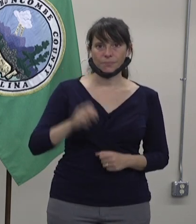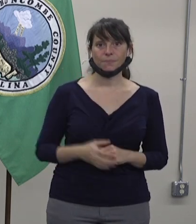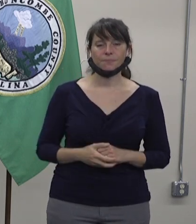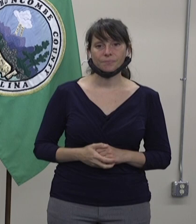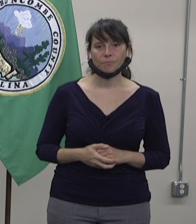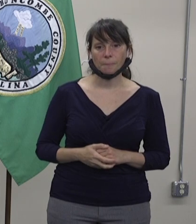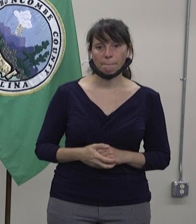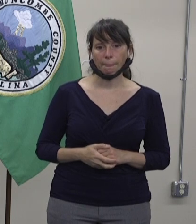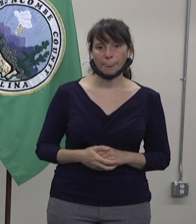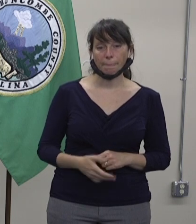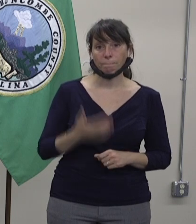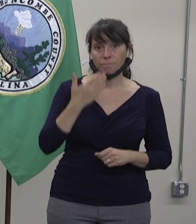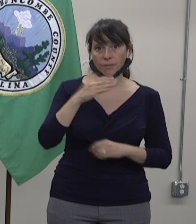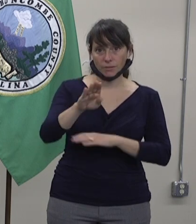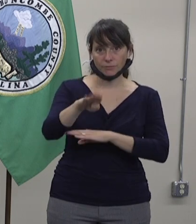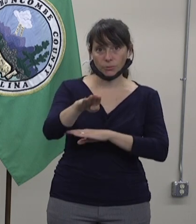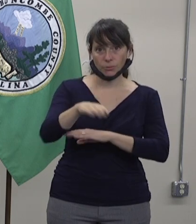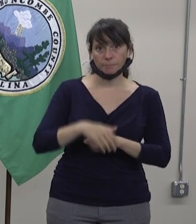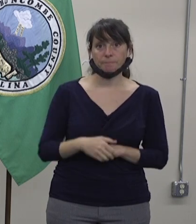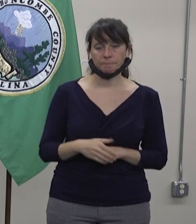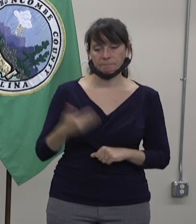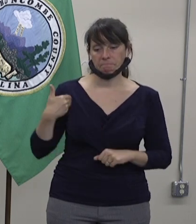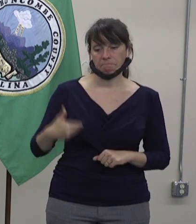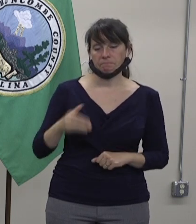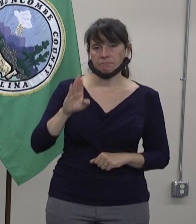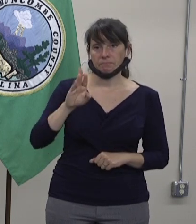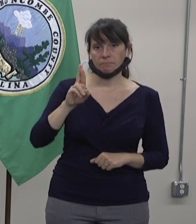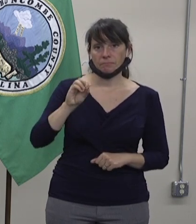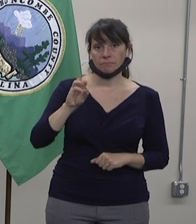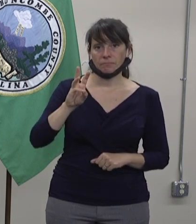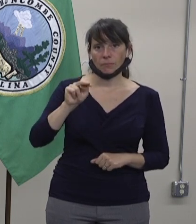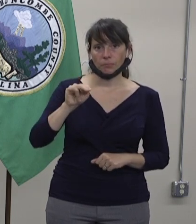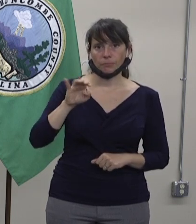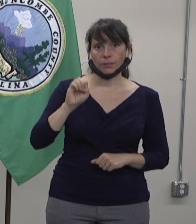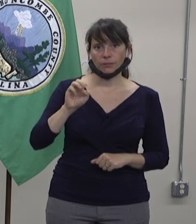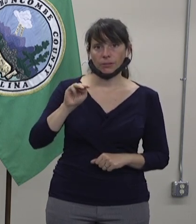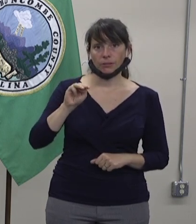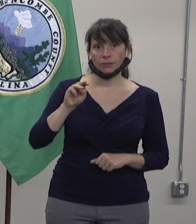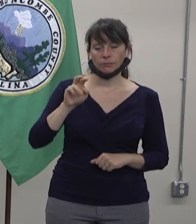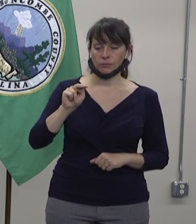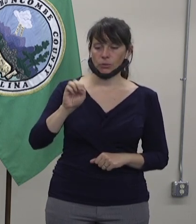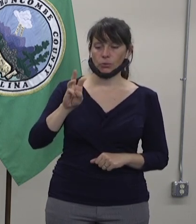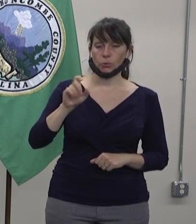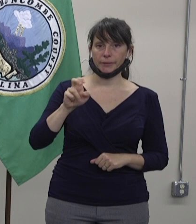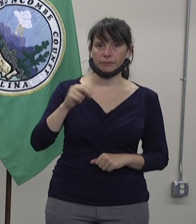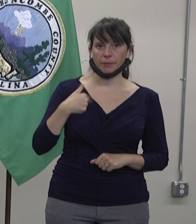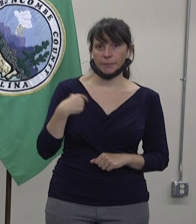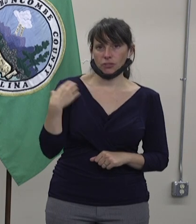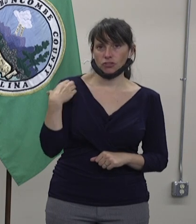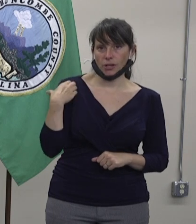Good afternoon. My name is Brownie Newman. I'm the chairman of the Buncombe County Commission.